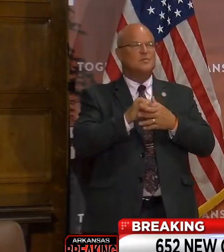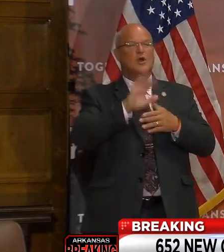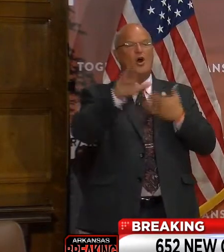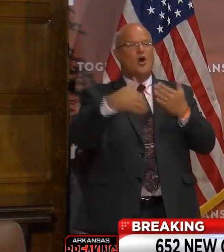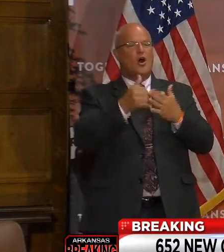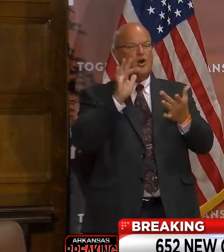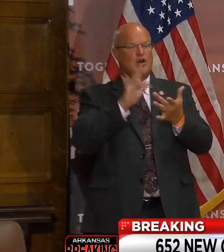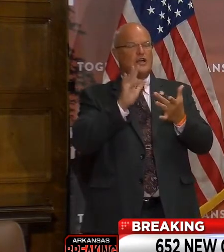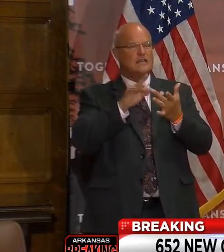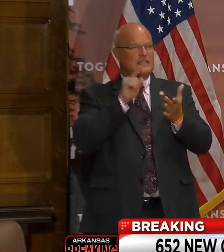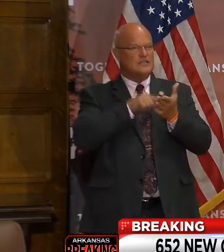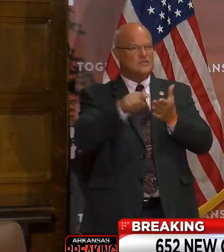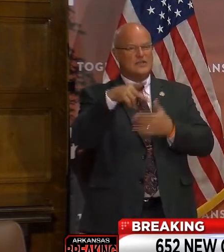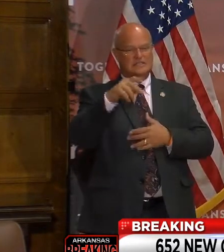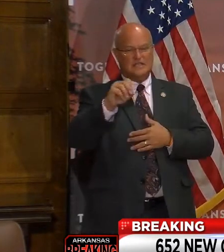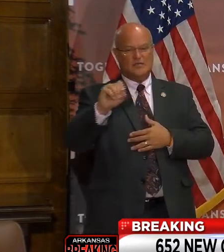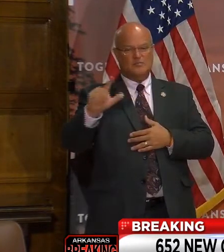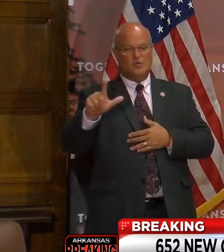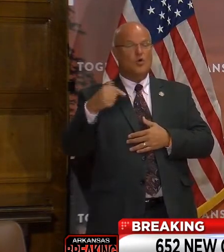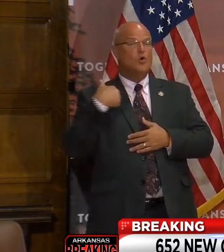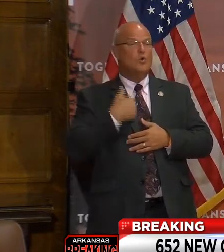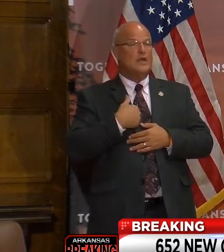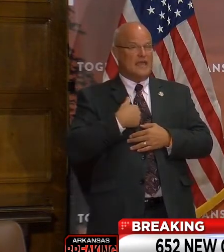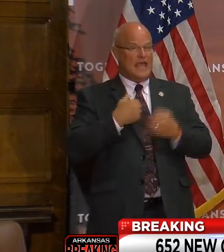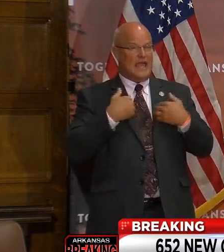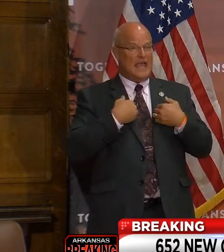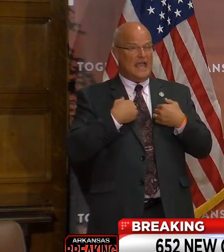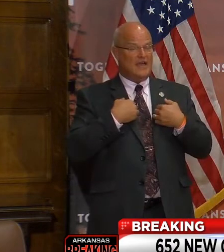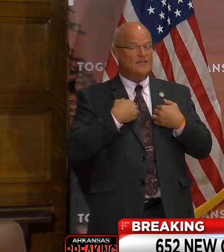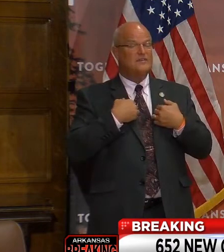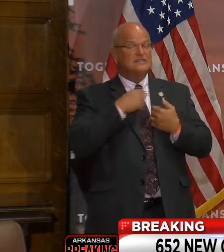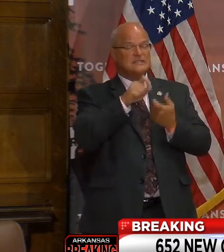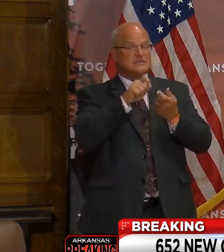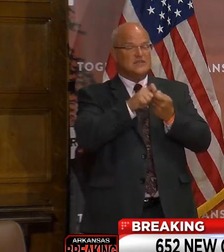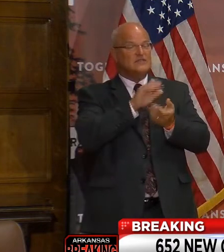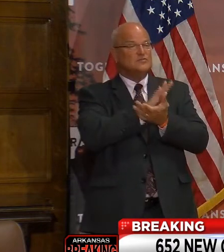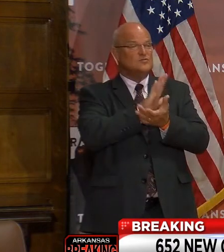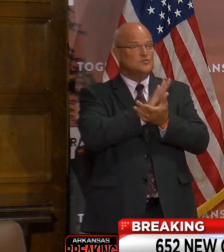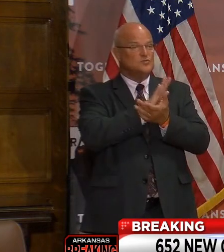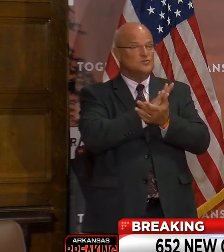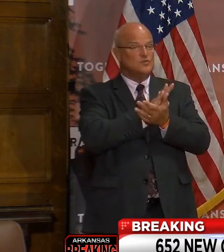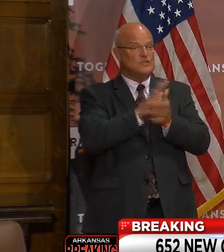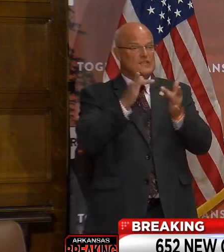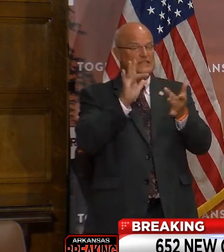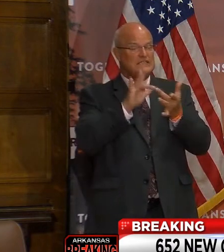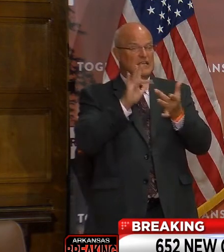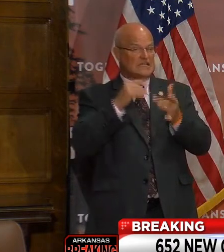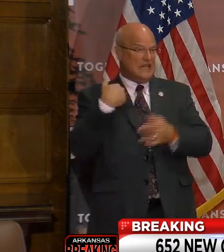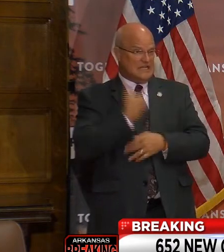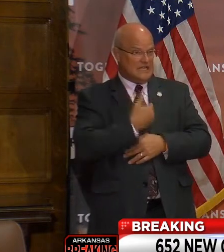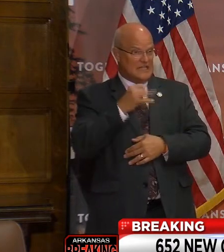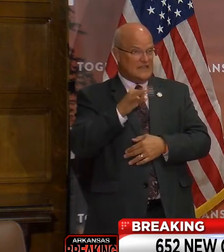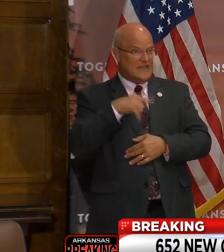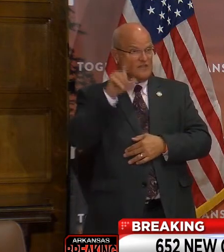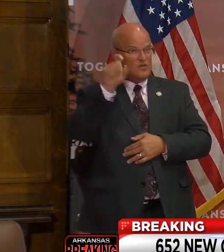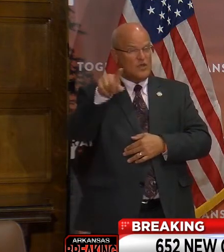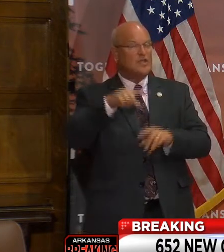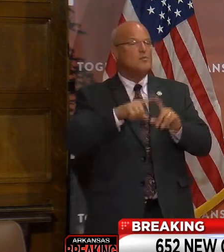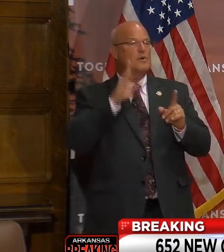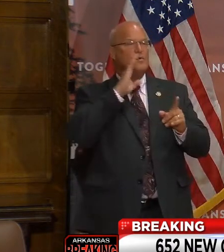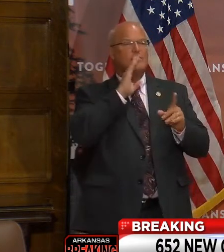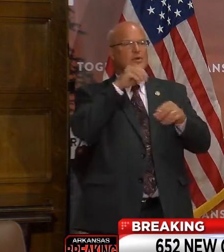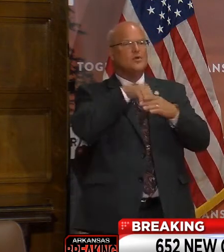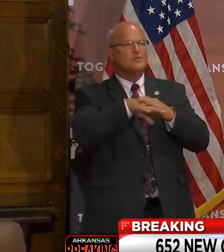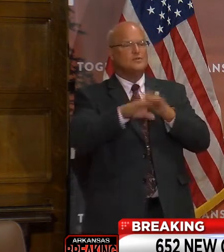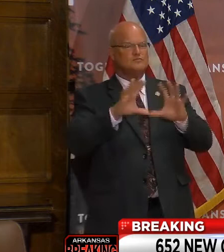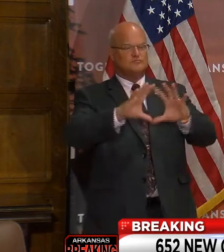contact tracing pool. We have dedicated lines for the schools to reach us if they have questions, but it will be going